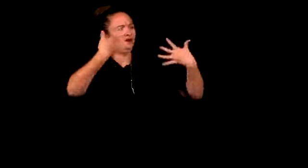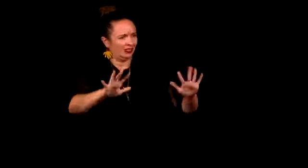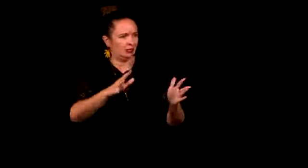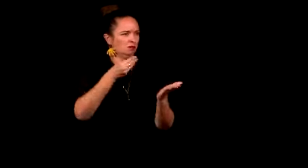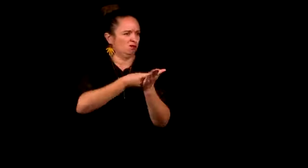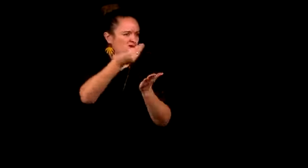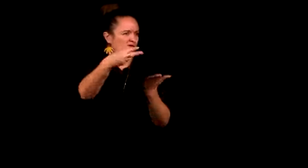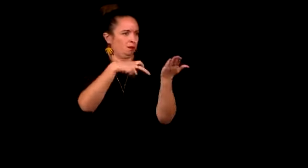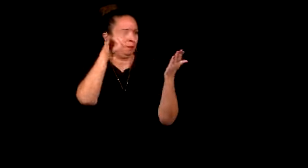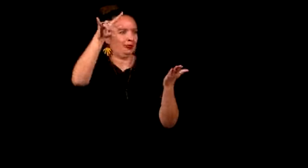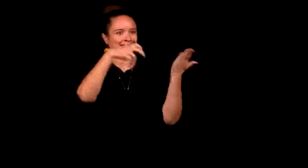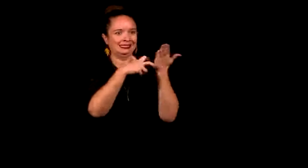we trust in him?